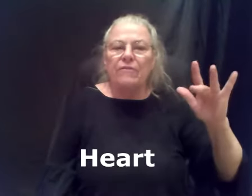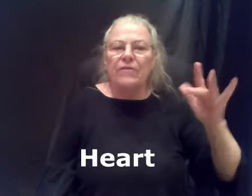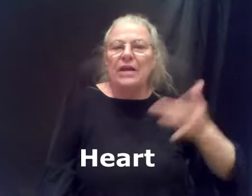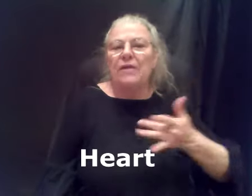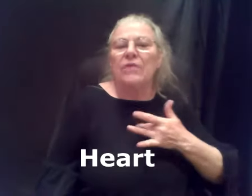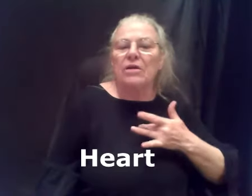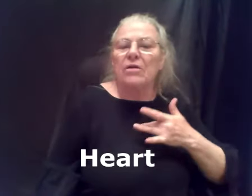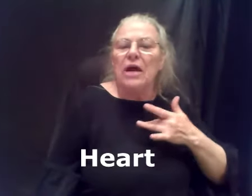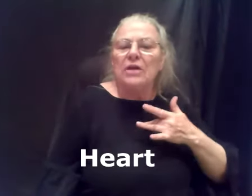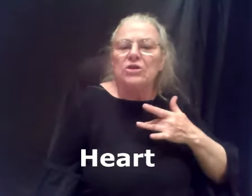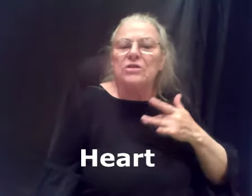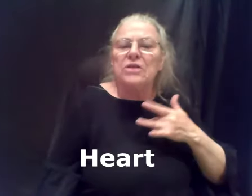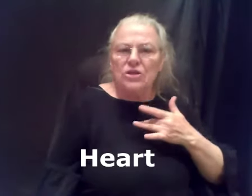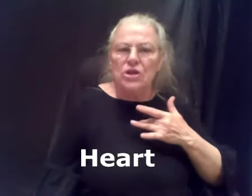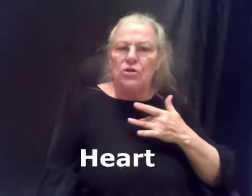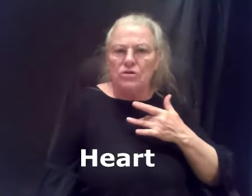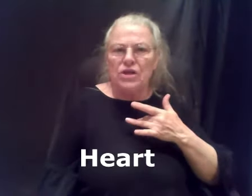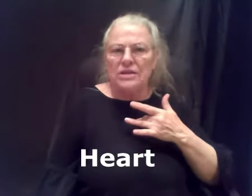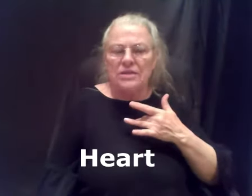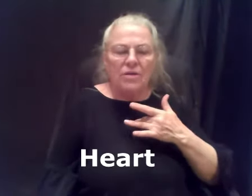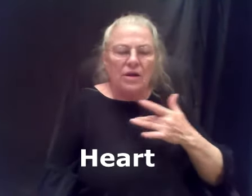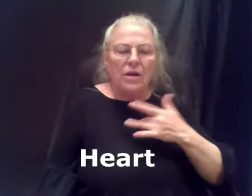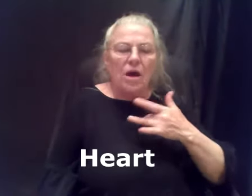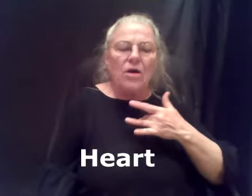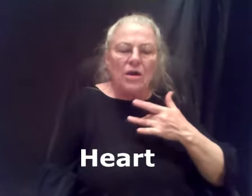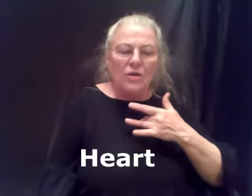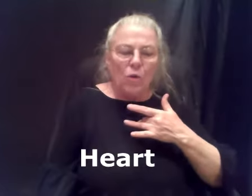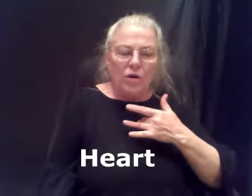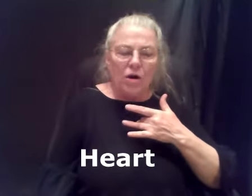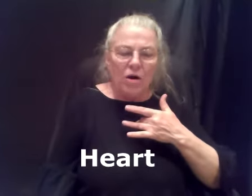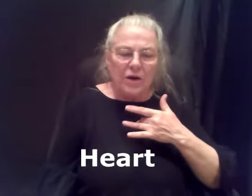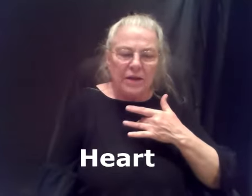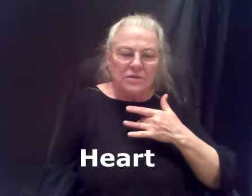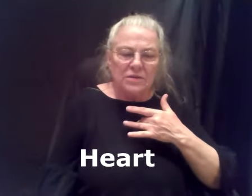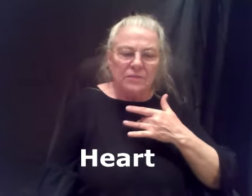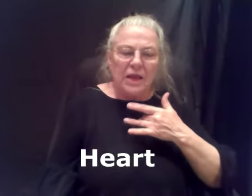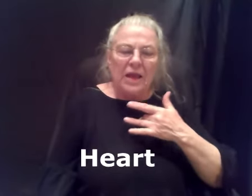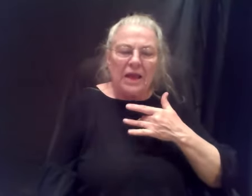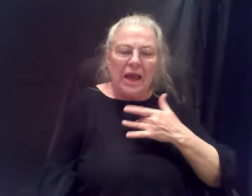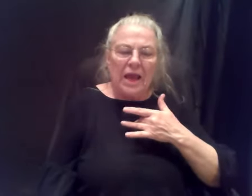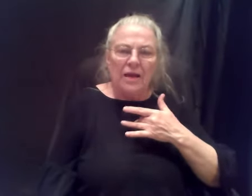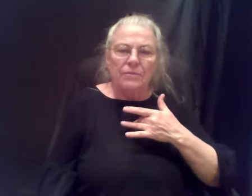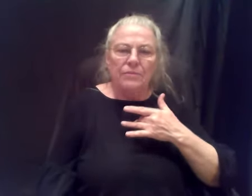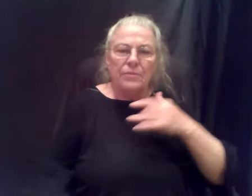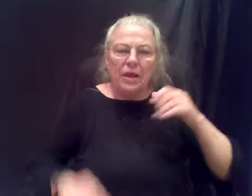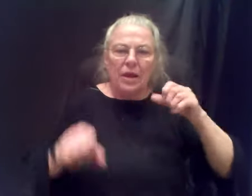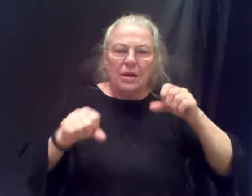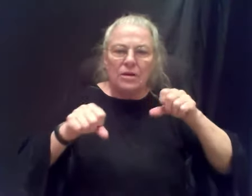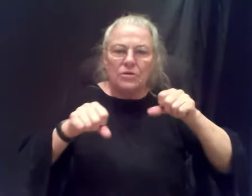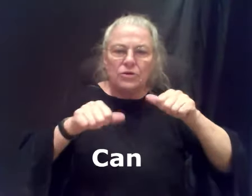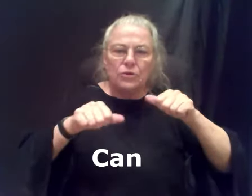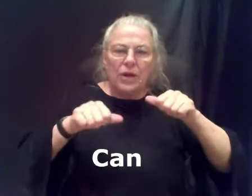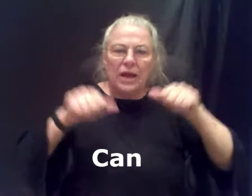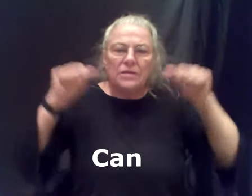feeling finger, just touching your chest area where your heart is. Can. 2 hands,